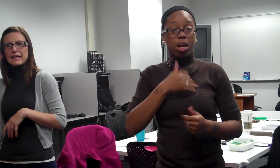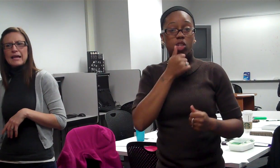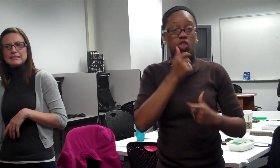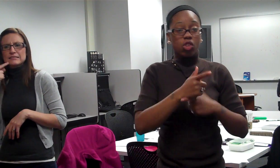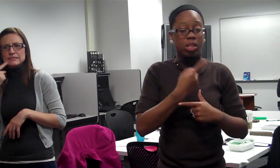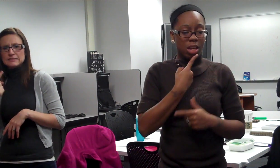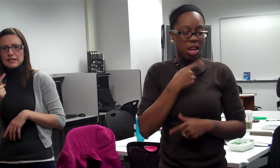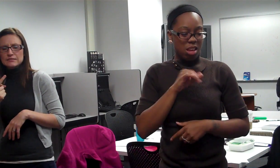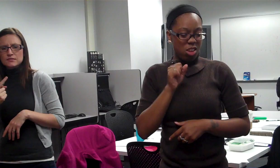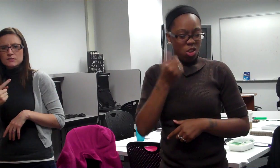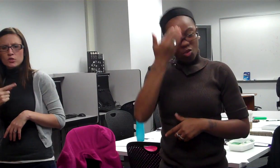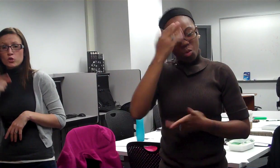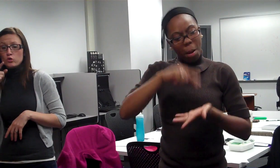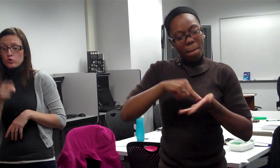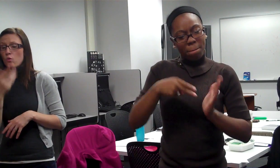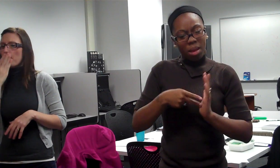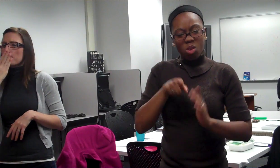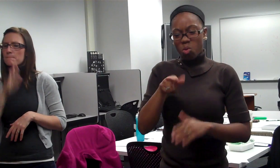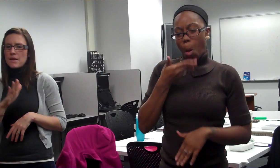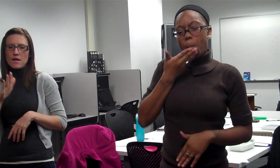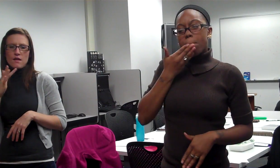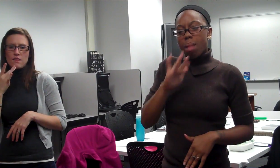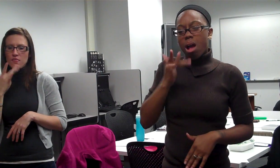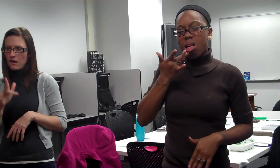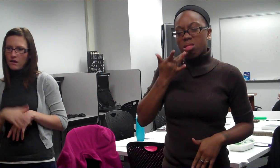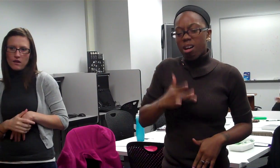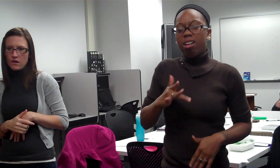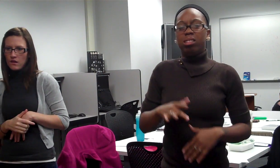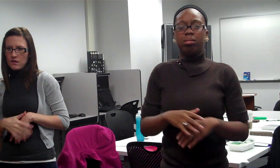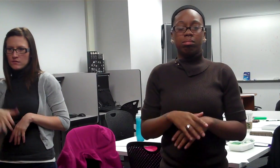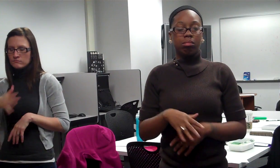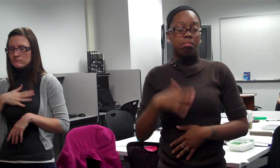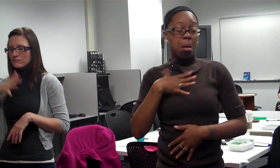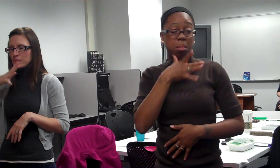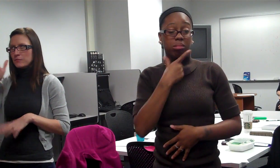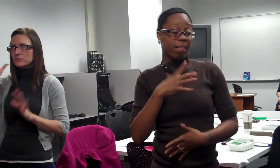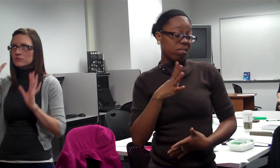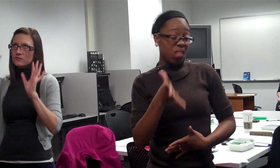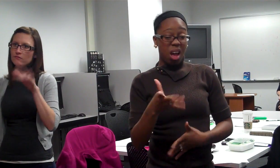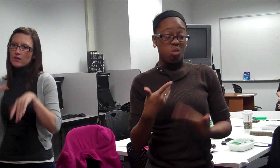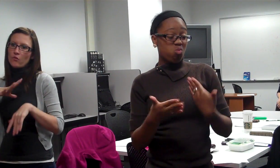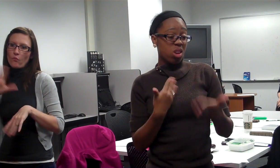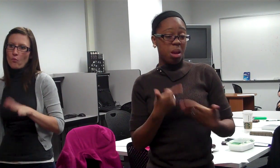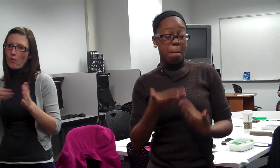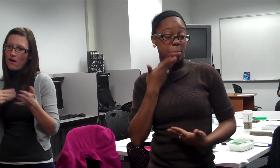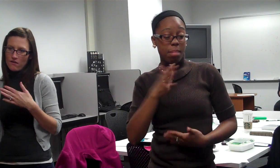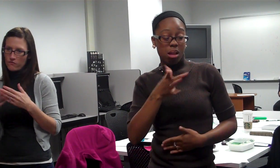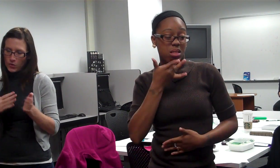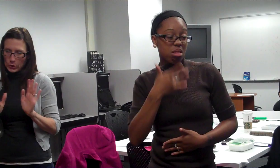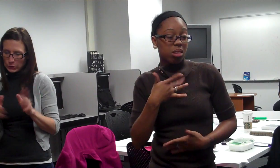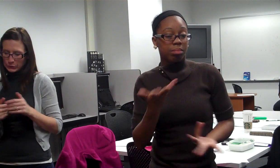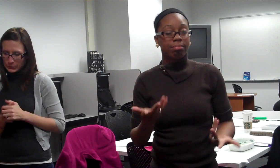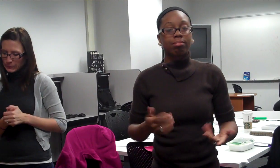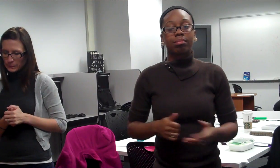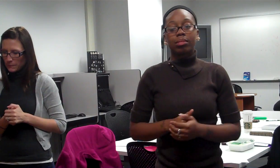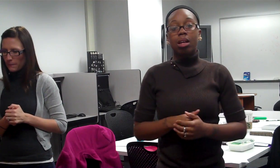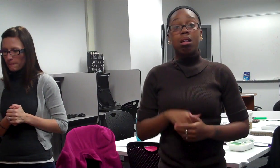luck. So my mom goes, fine, I'm bad luck, whatever. And it was her goal from that point on